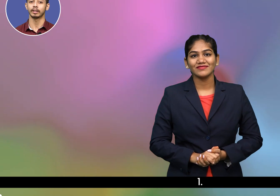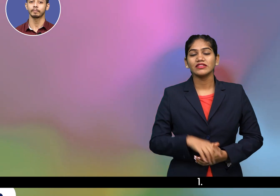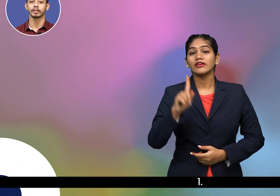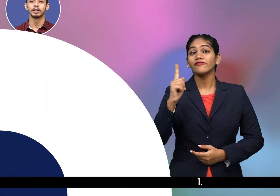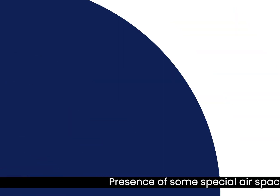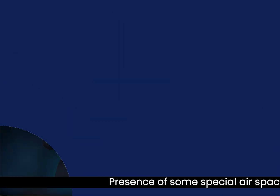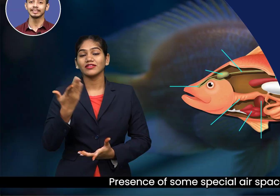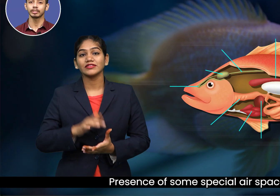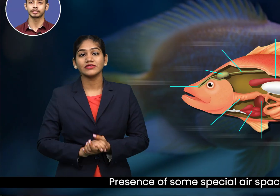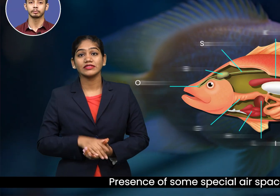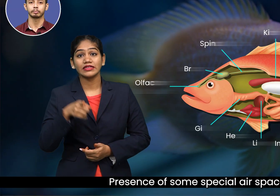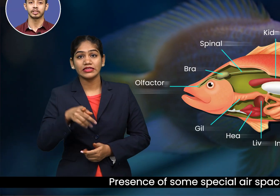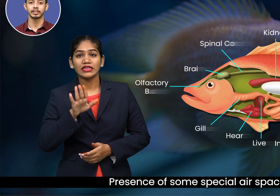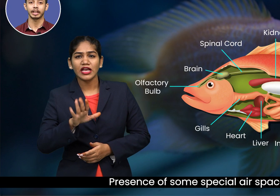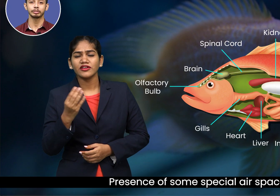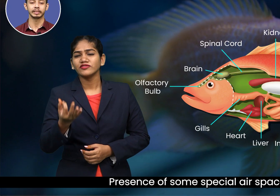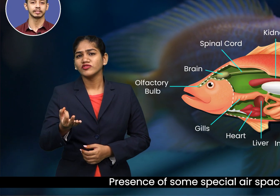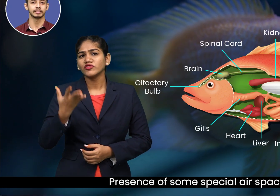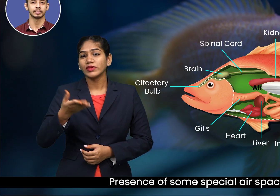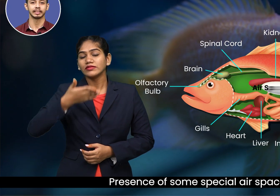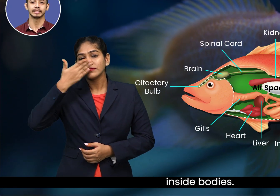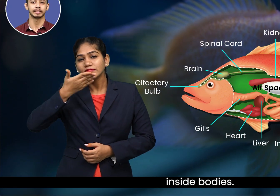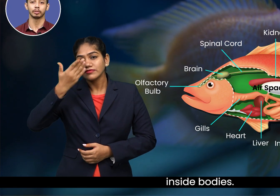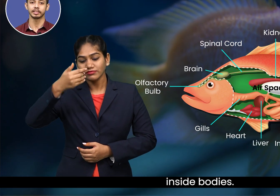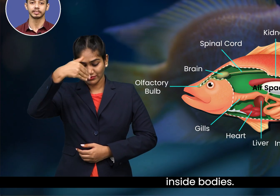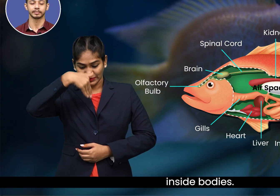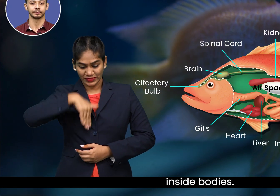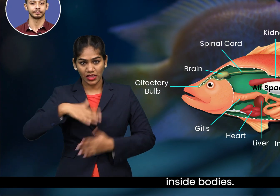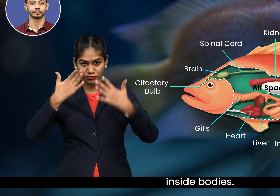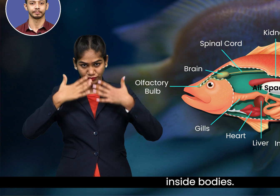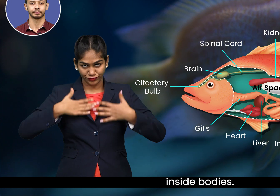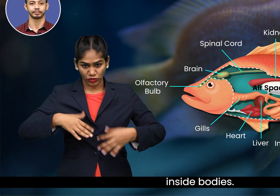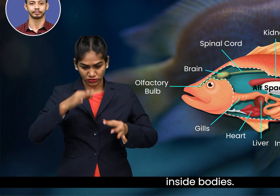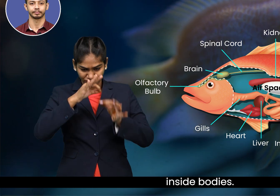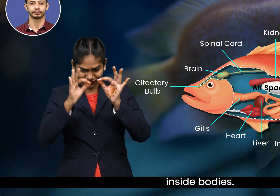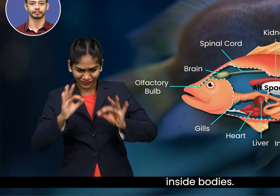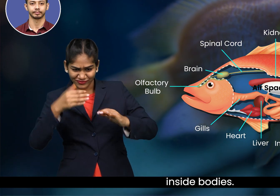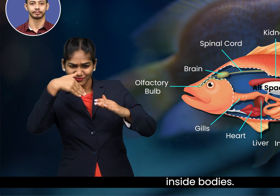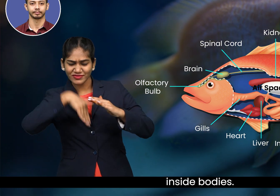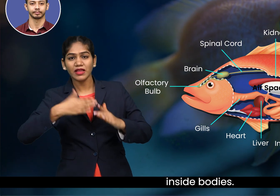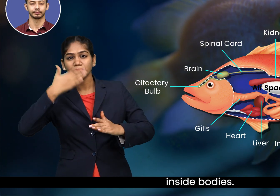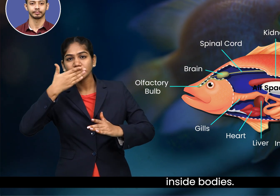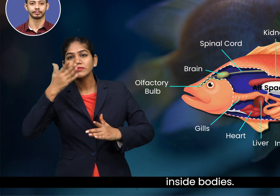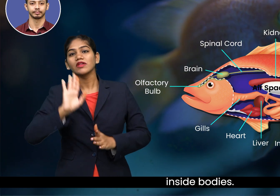Number 1, presence of some special air spaces inside bodies.